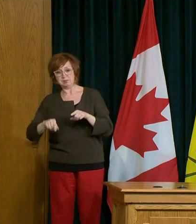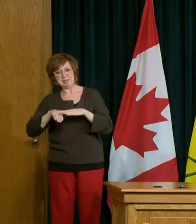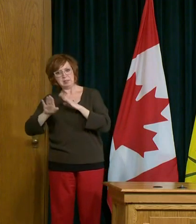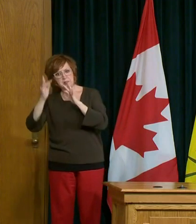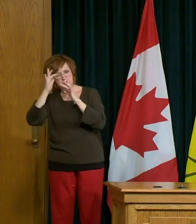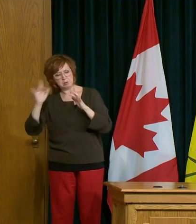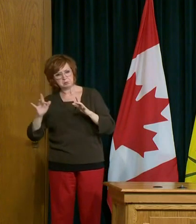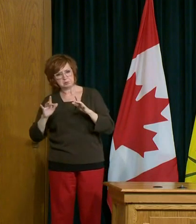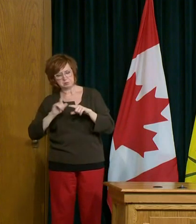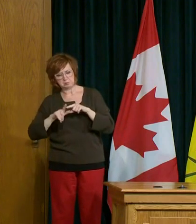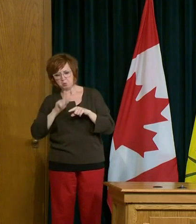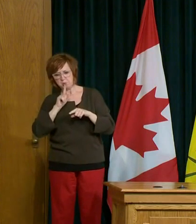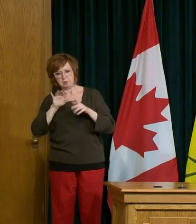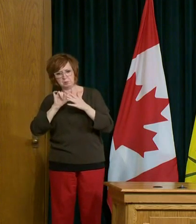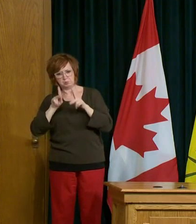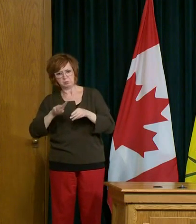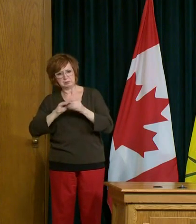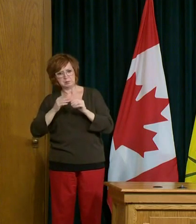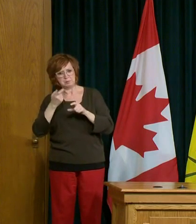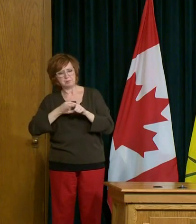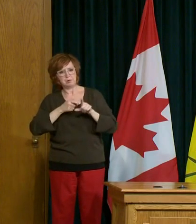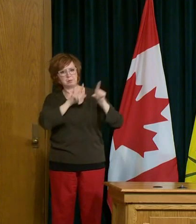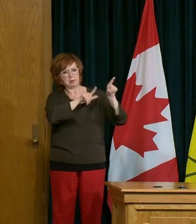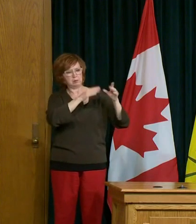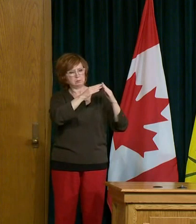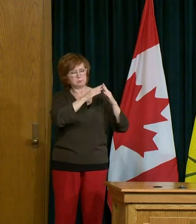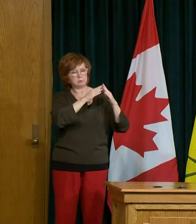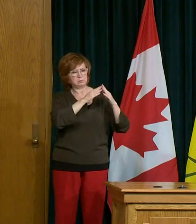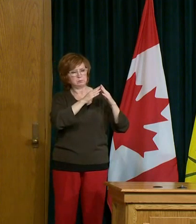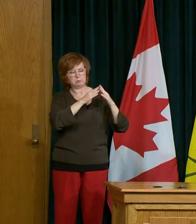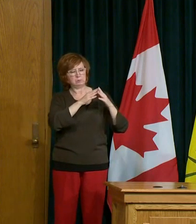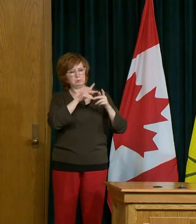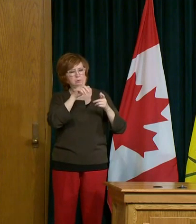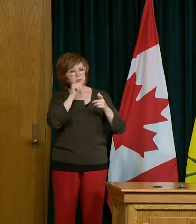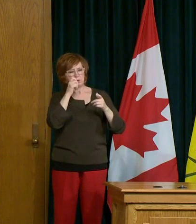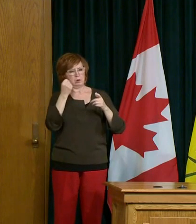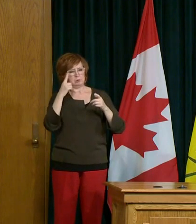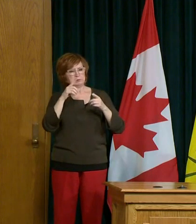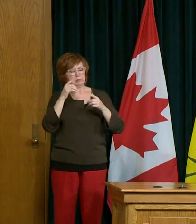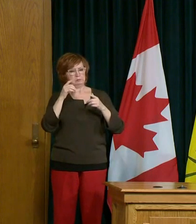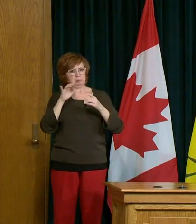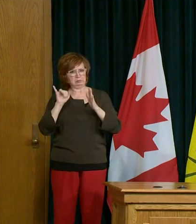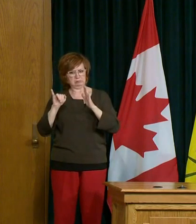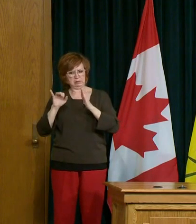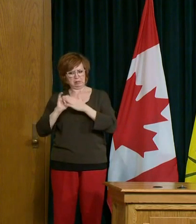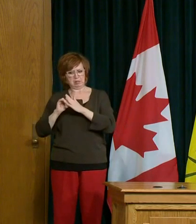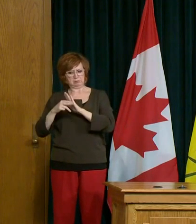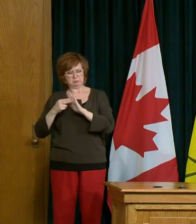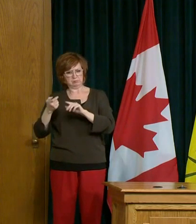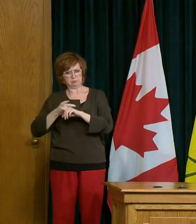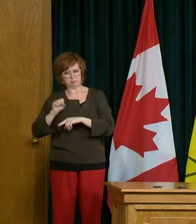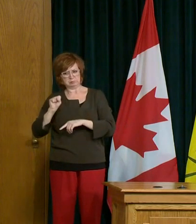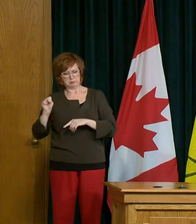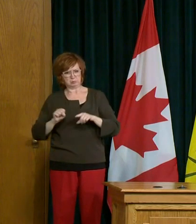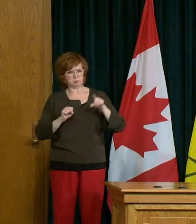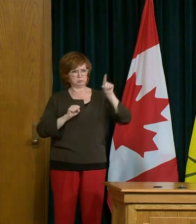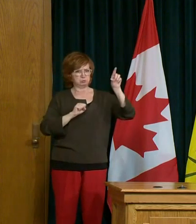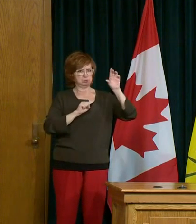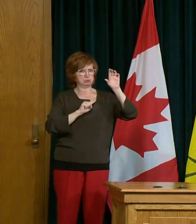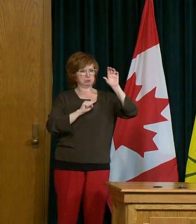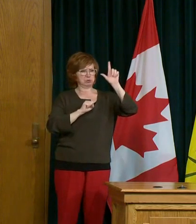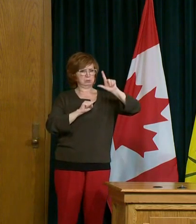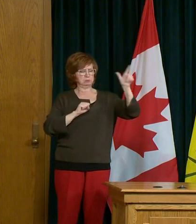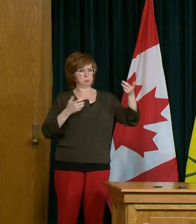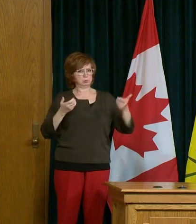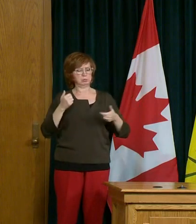I think there's a bit of a discrepancy in which how we in the ministry were counting hospitalizations and how they would be counted in